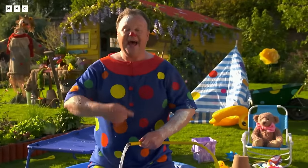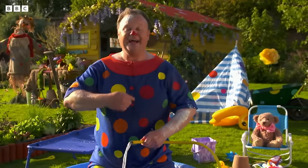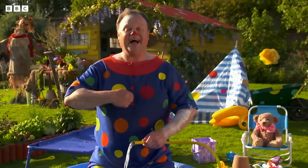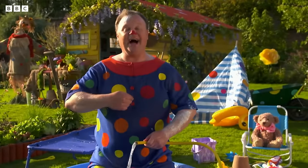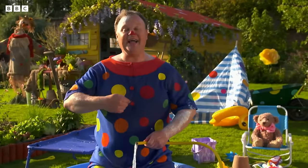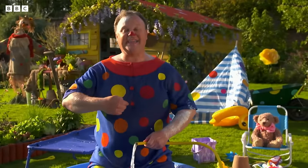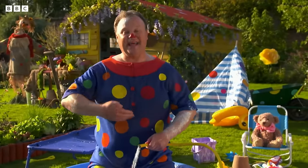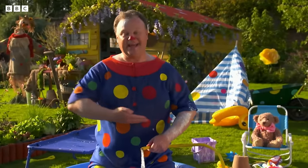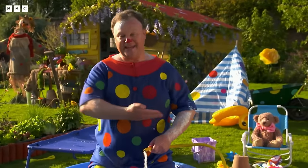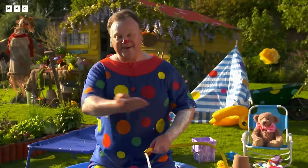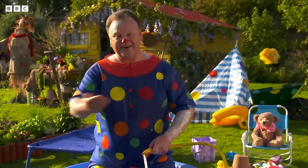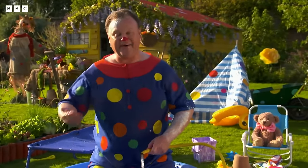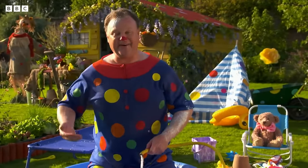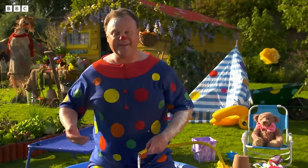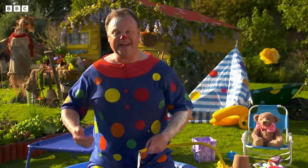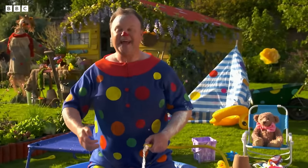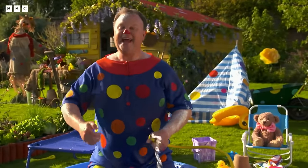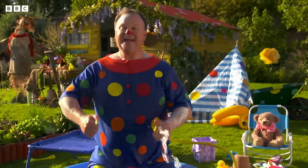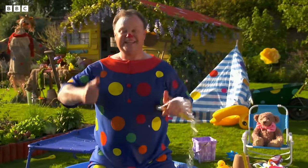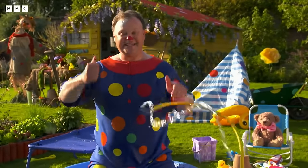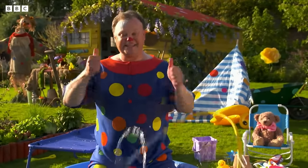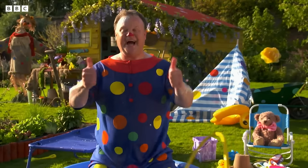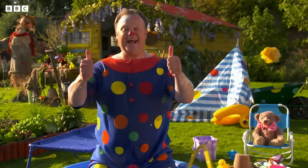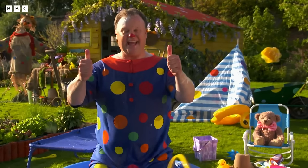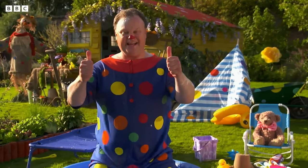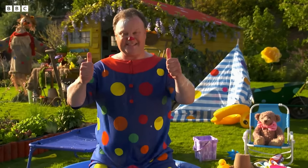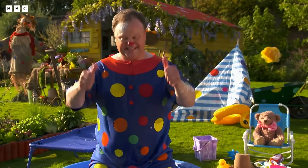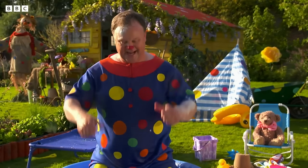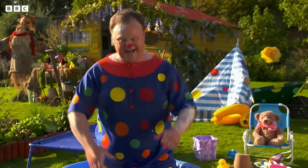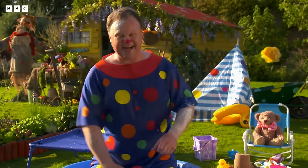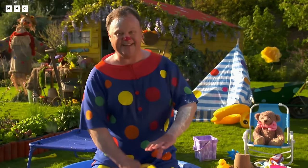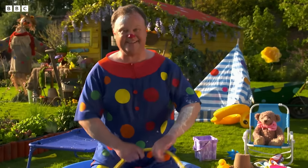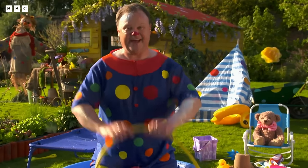And I think you're all shining stars.